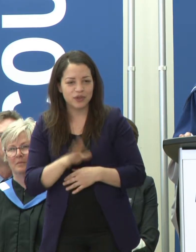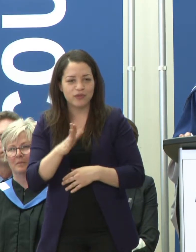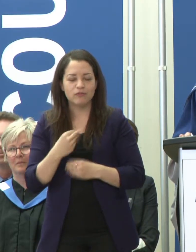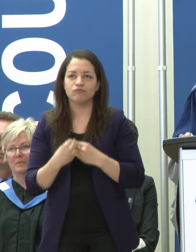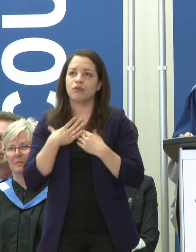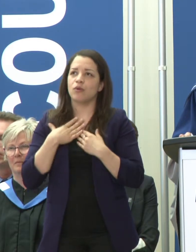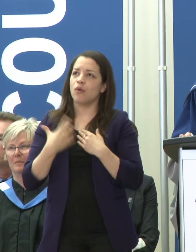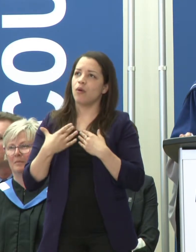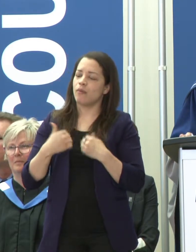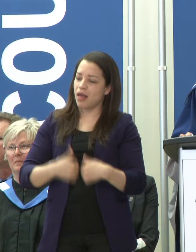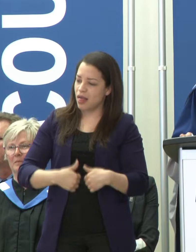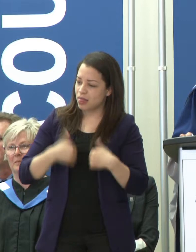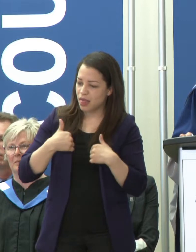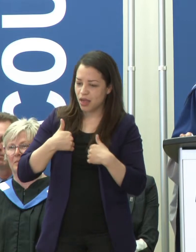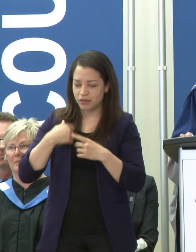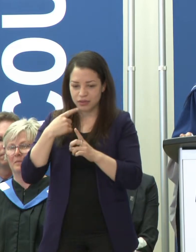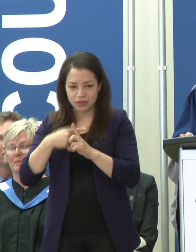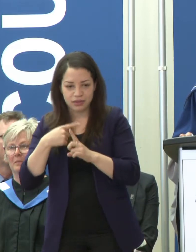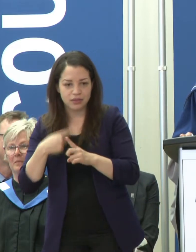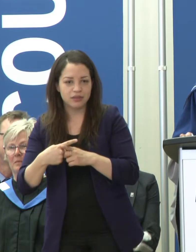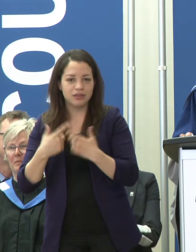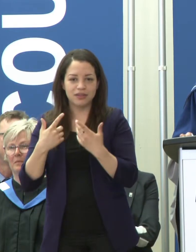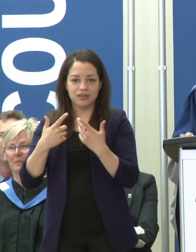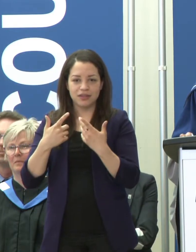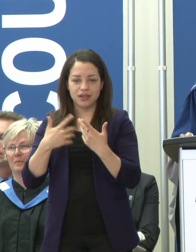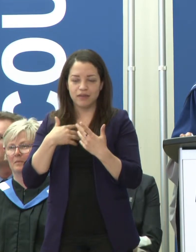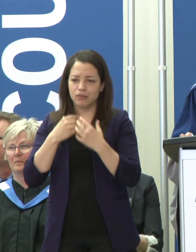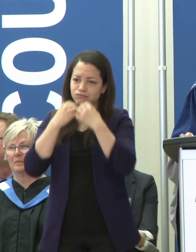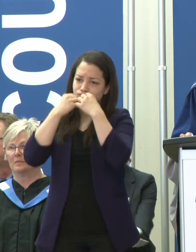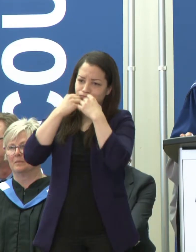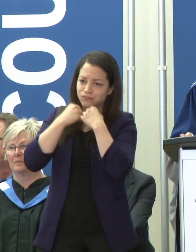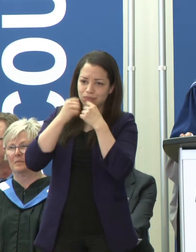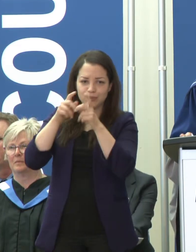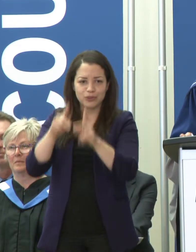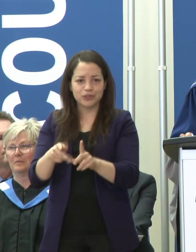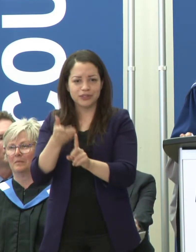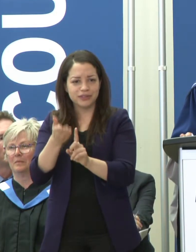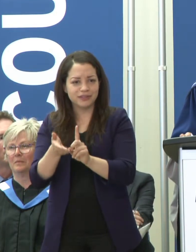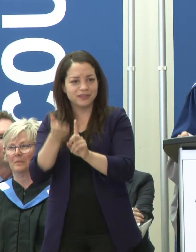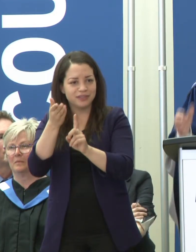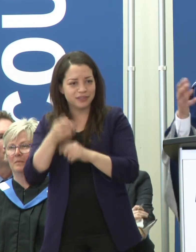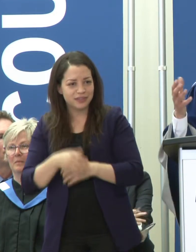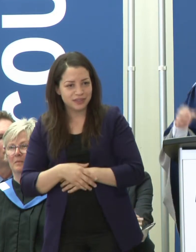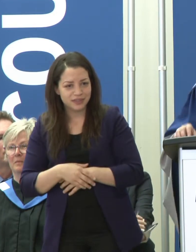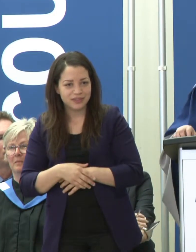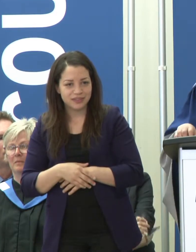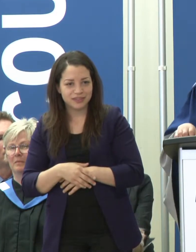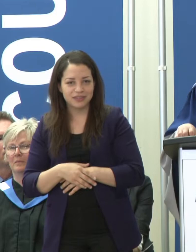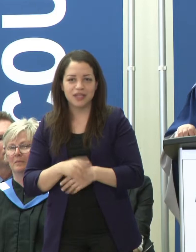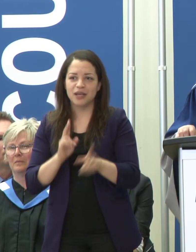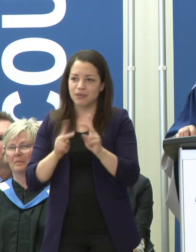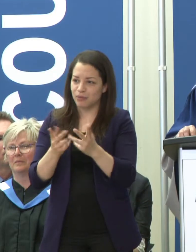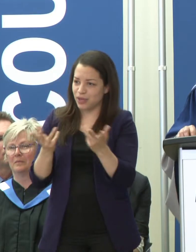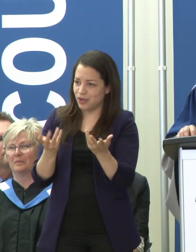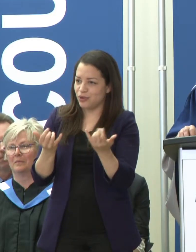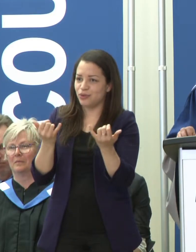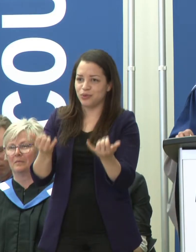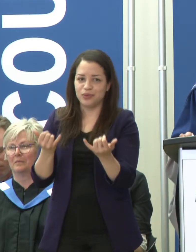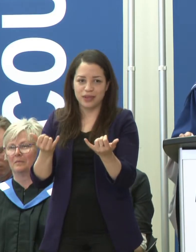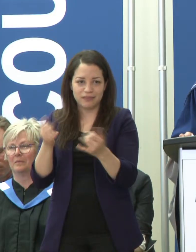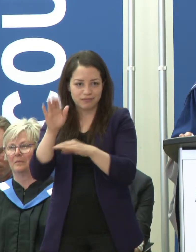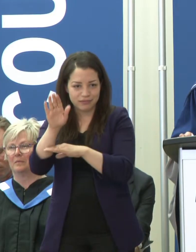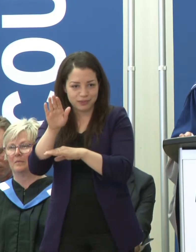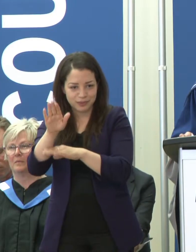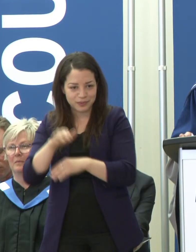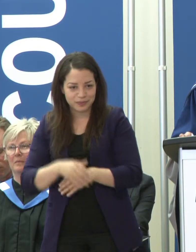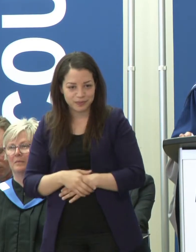life, for whom you have deep appreciation, and for those of us, as I say, who have joined us here on this